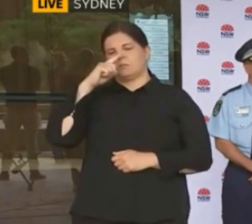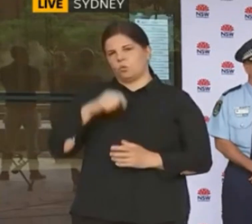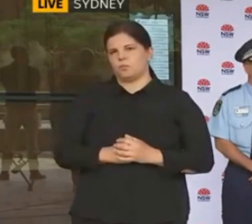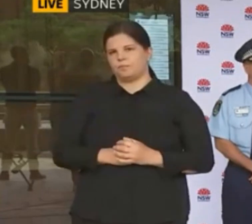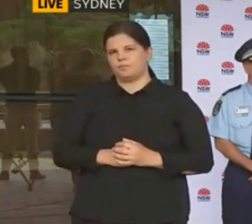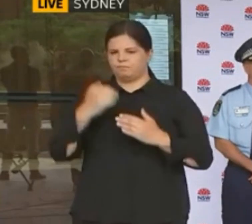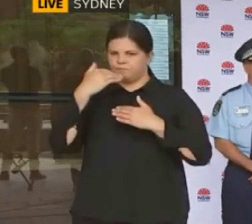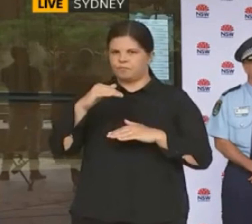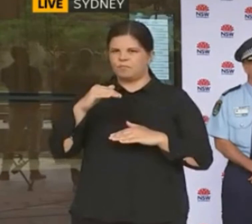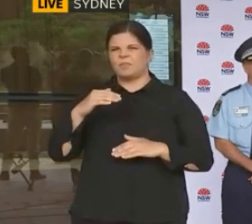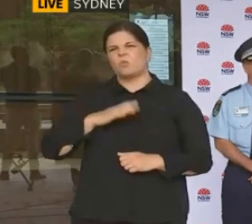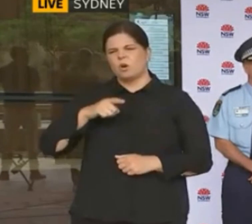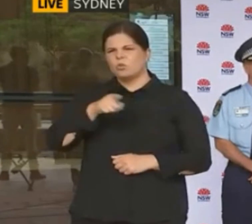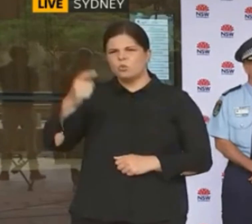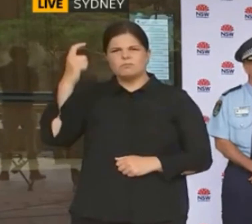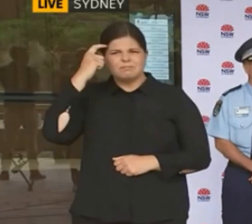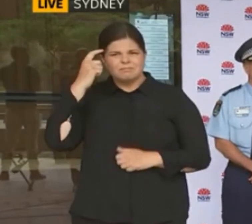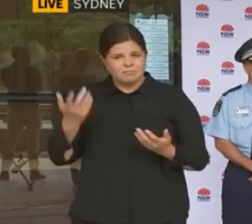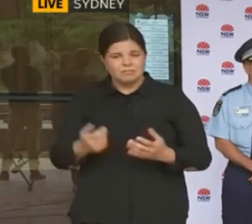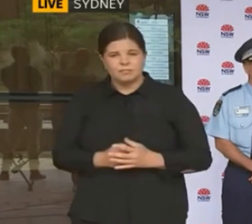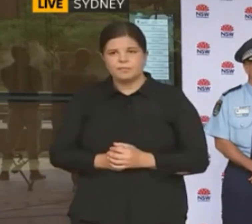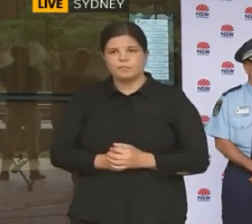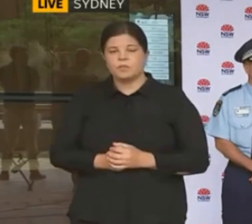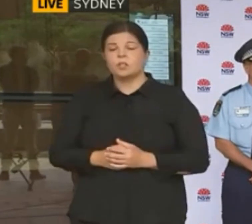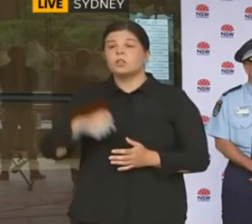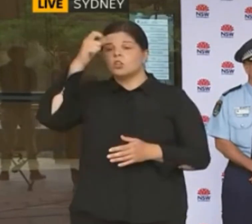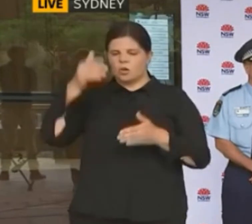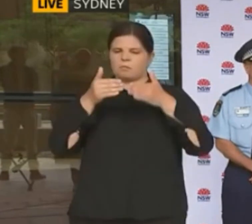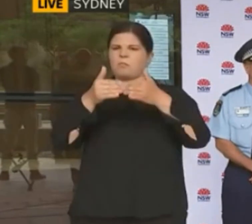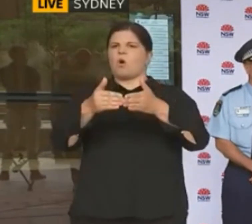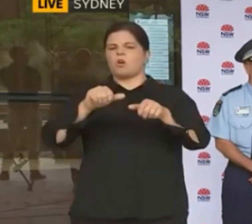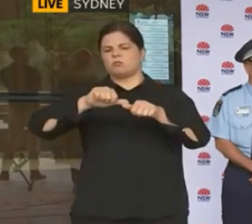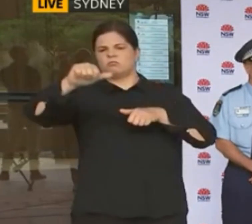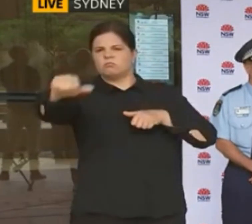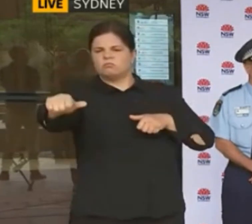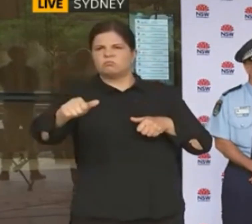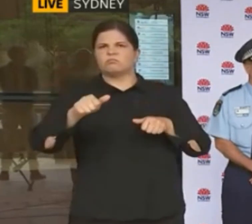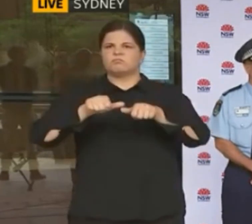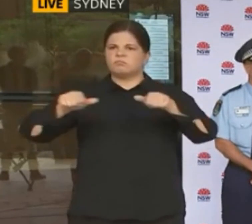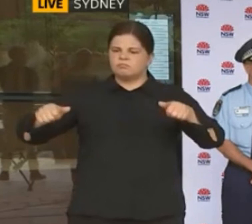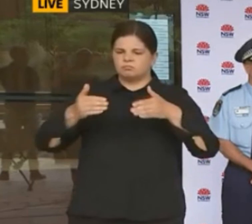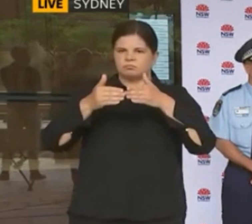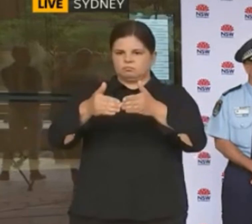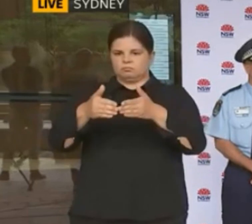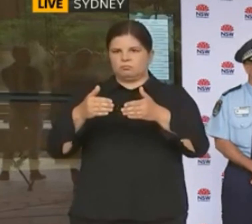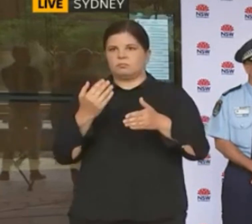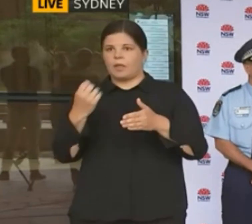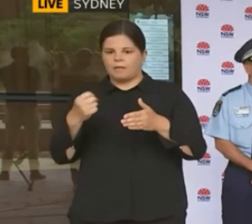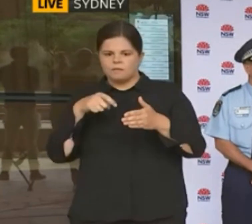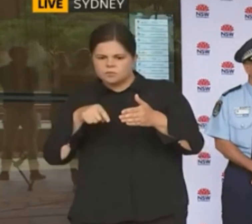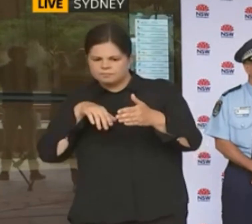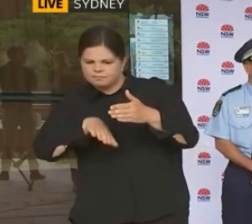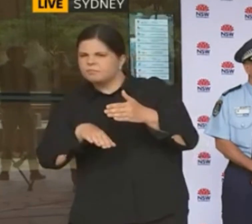apply common sense. Clearly, under the deck, if you've got a vessel that is totally you can't go, hasn't